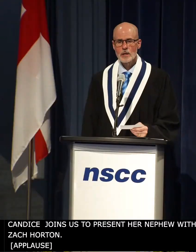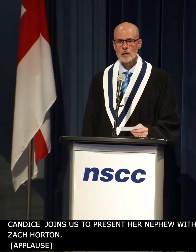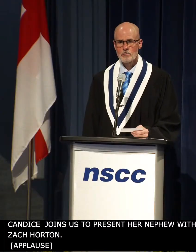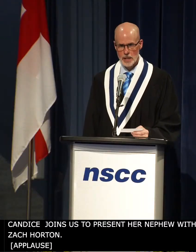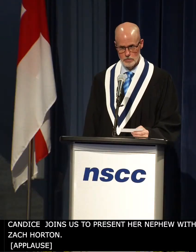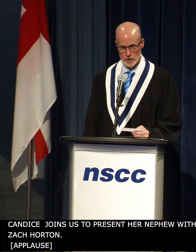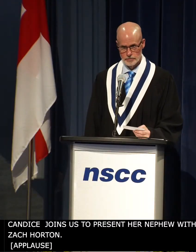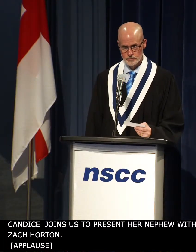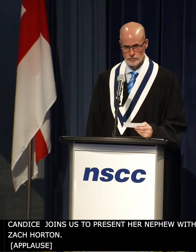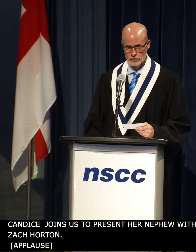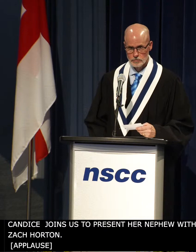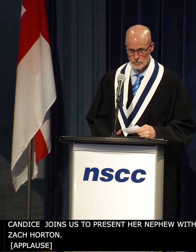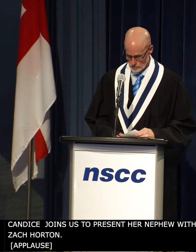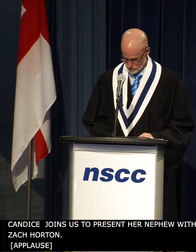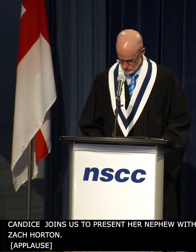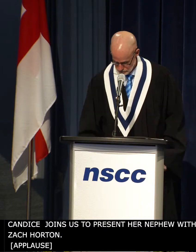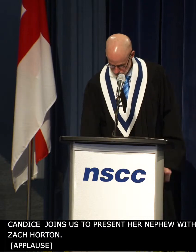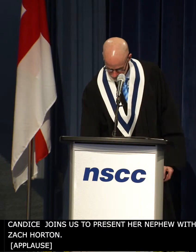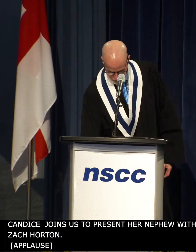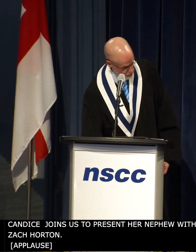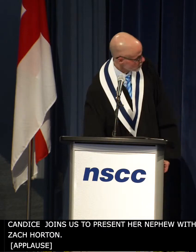Ashley Pittman.